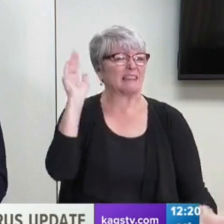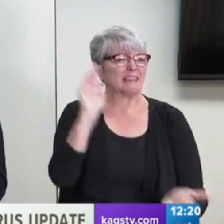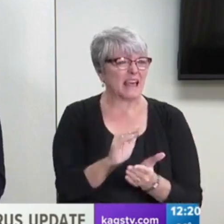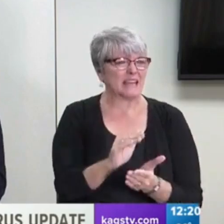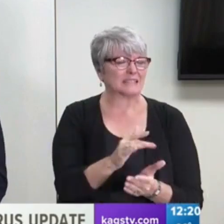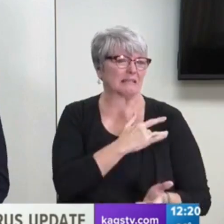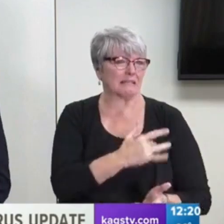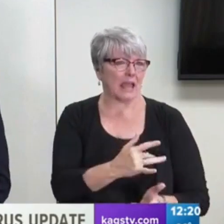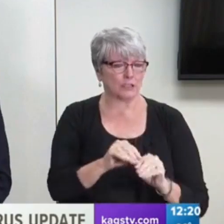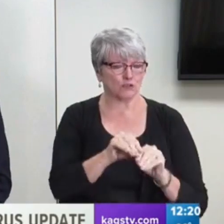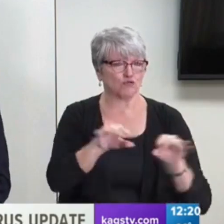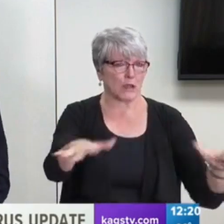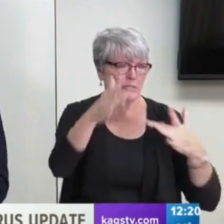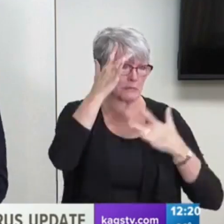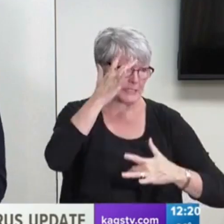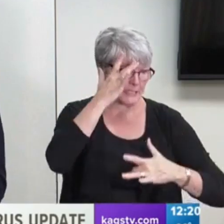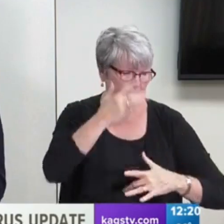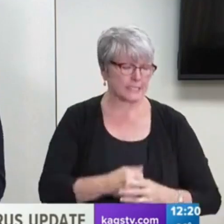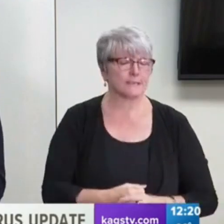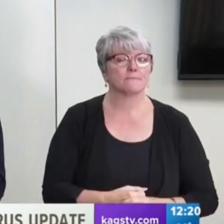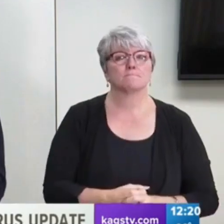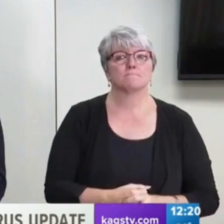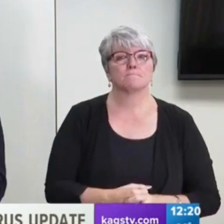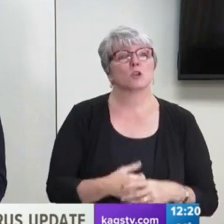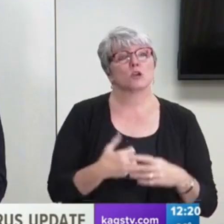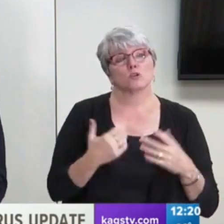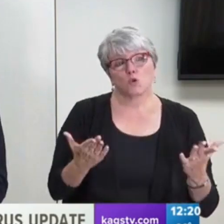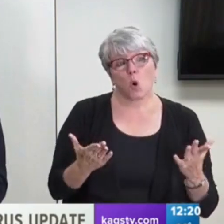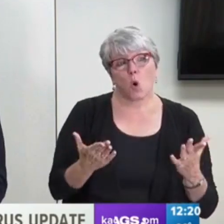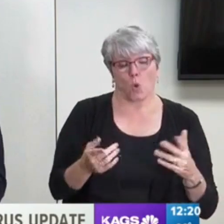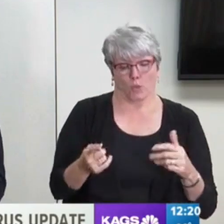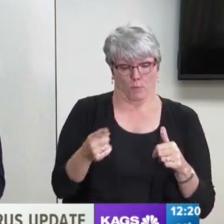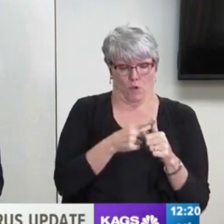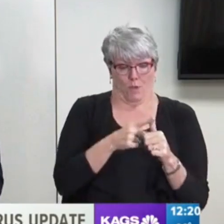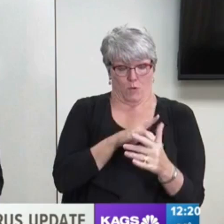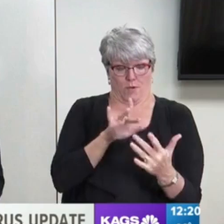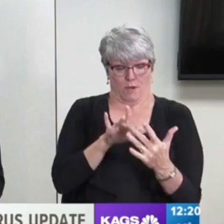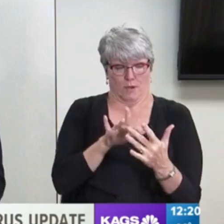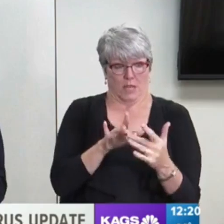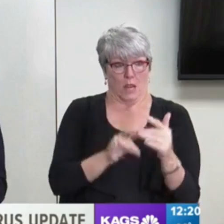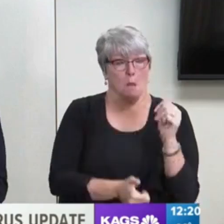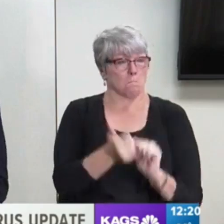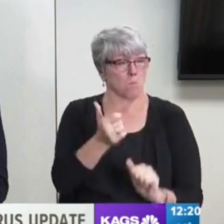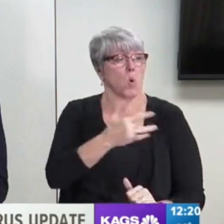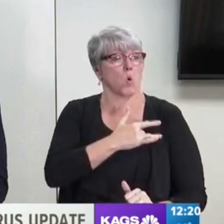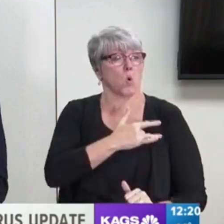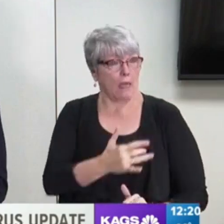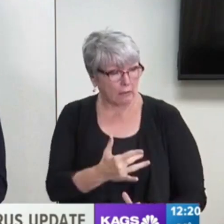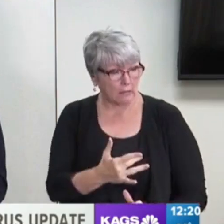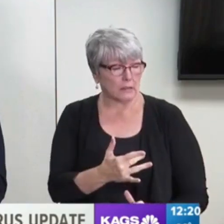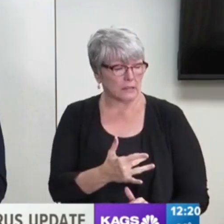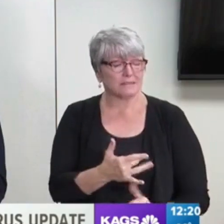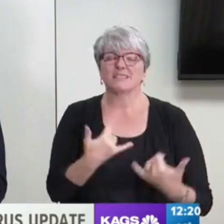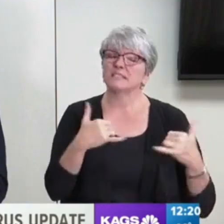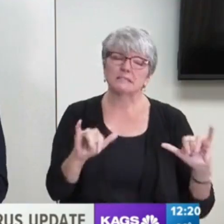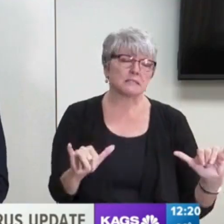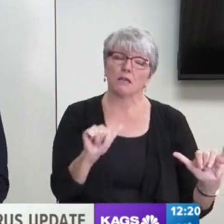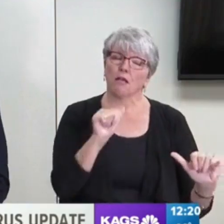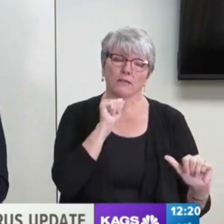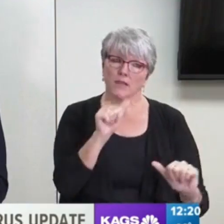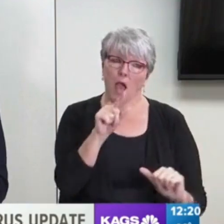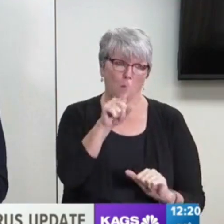going to transmit disease. And so the primary contacts, those who are most likely It's still not,